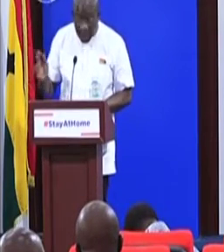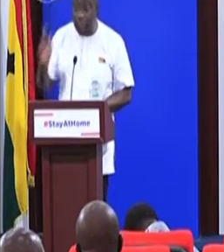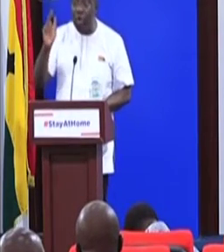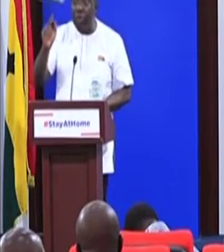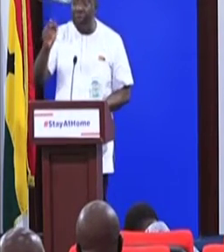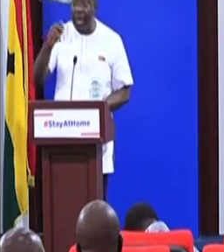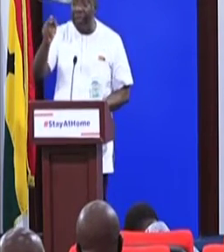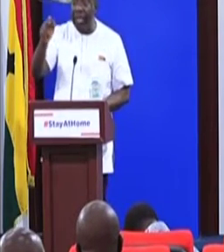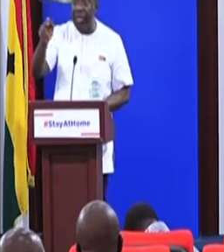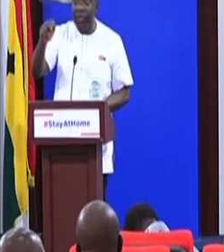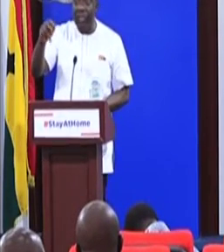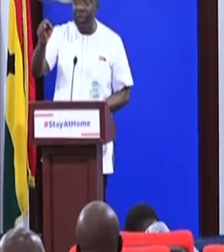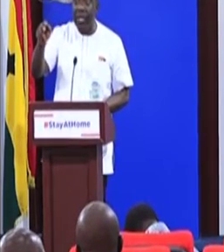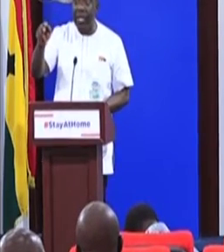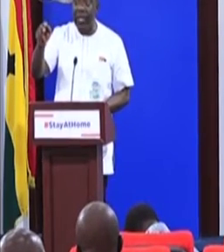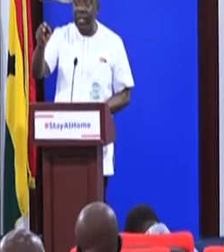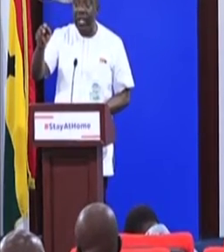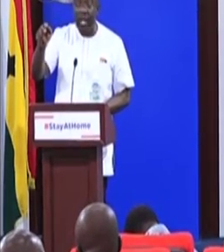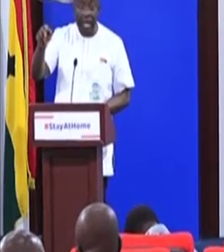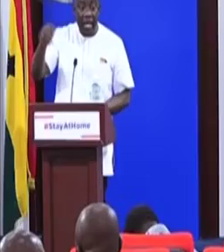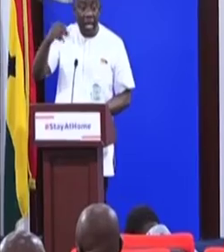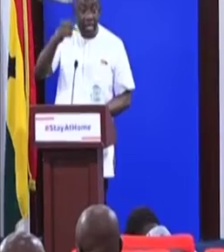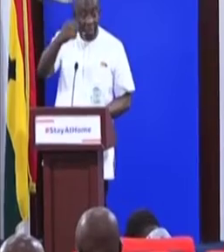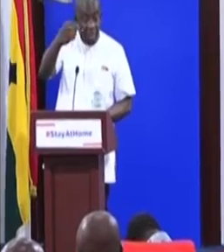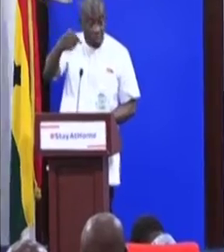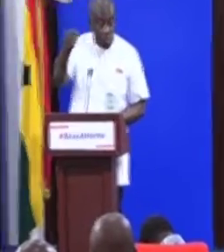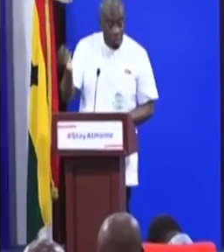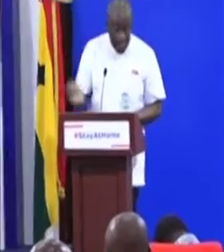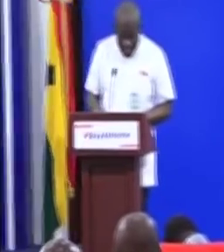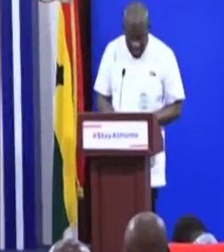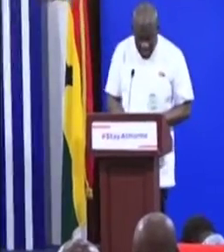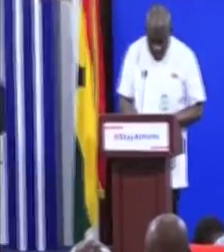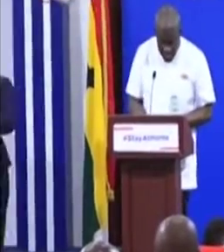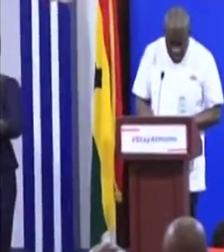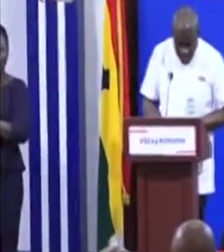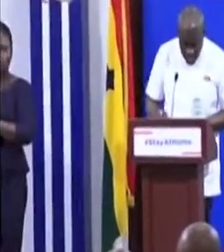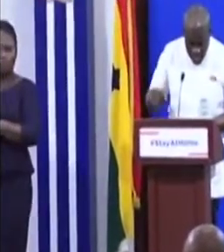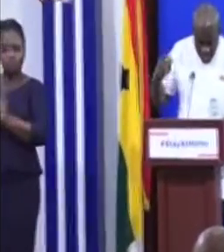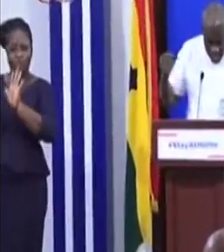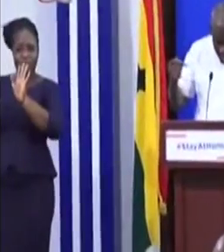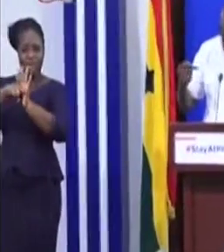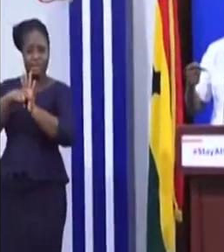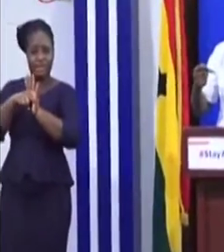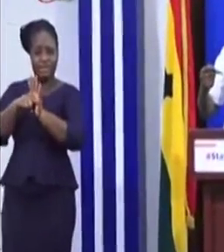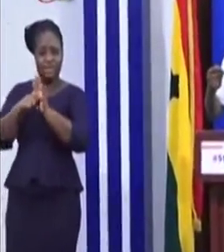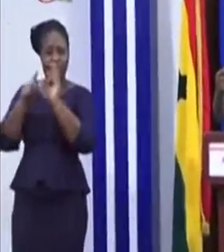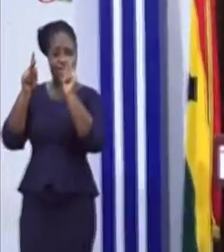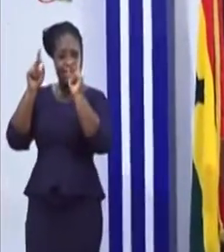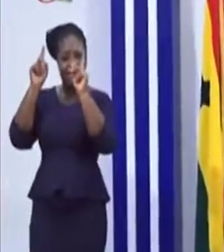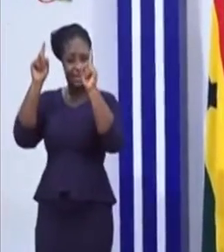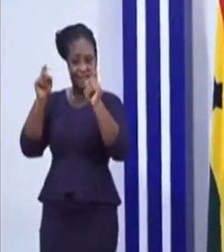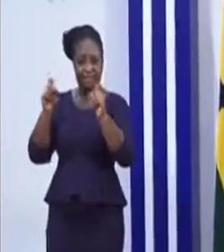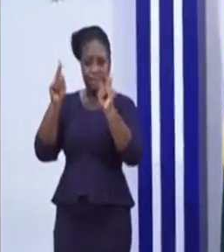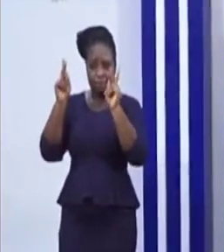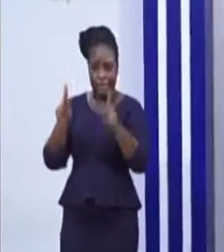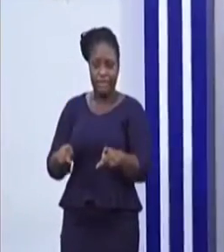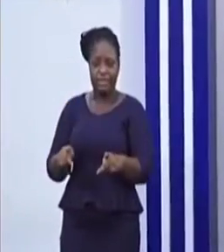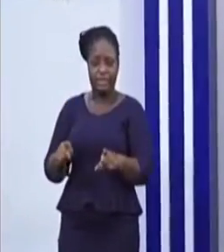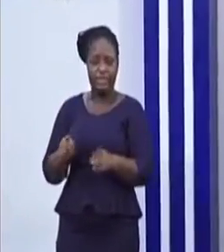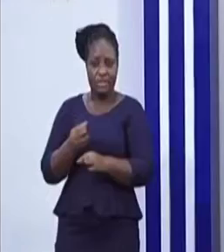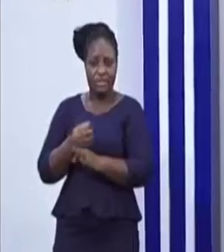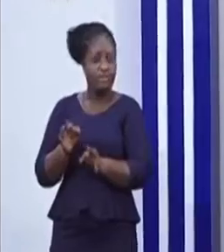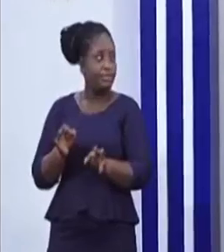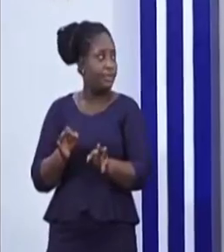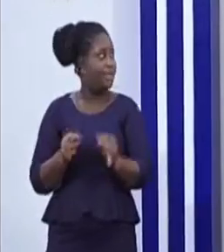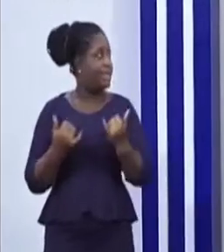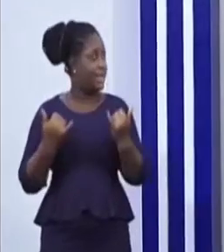to it. Protocol for recovery, I think we've explained it earlier. It's after 2 negative tests pursuant to treatment. Community